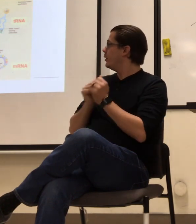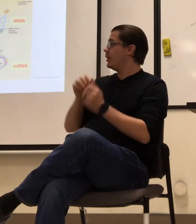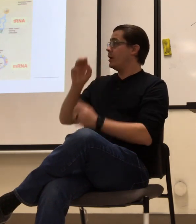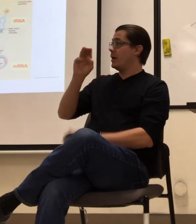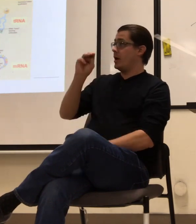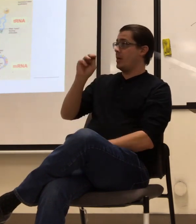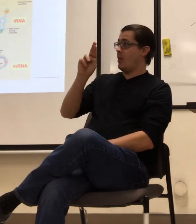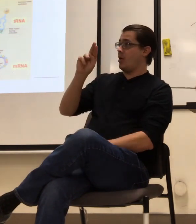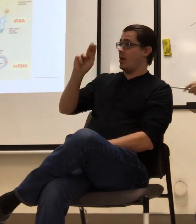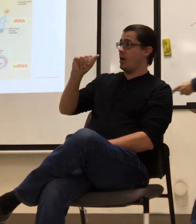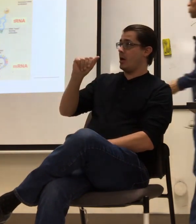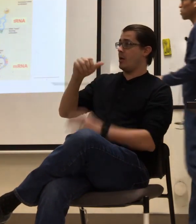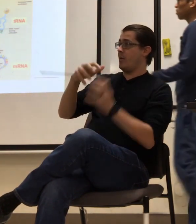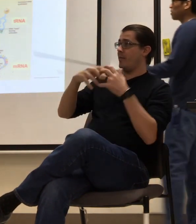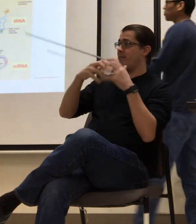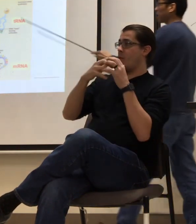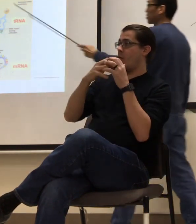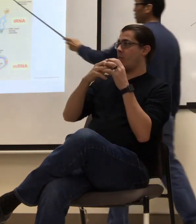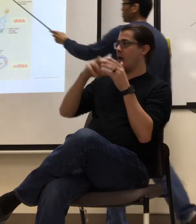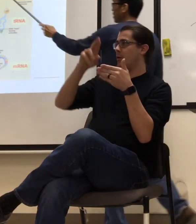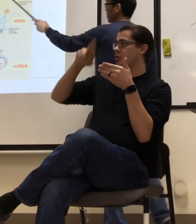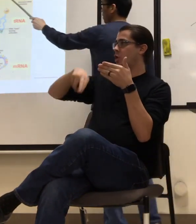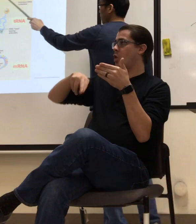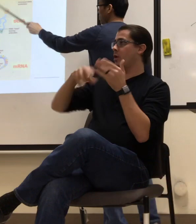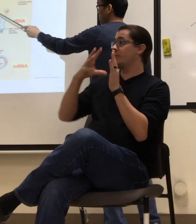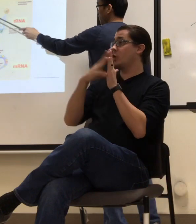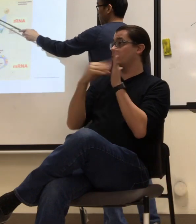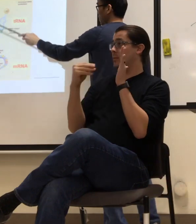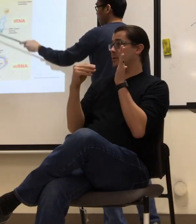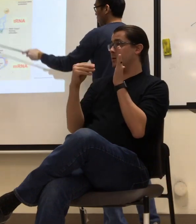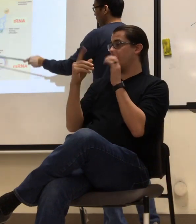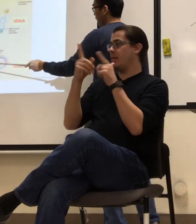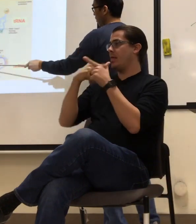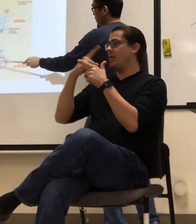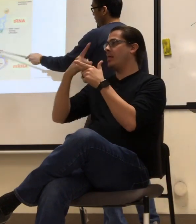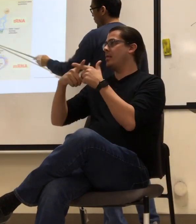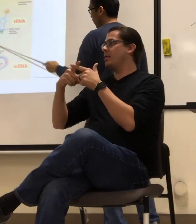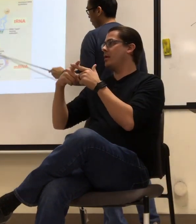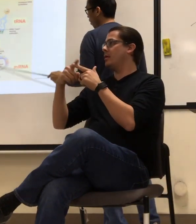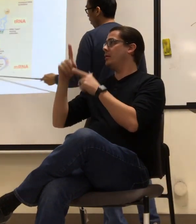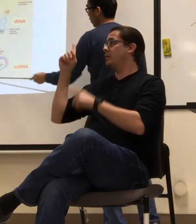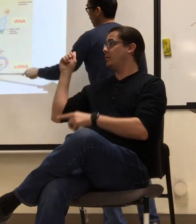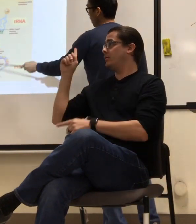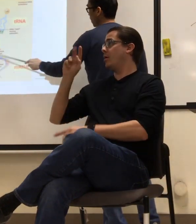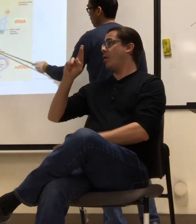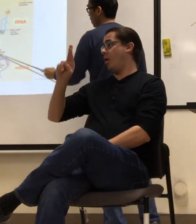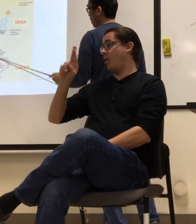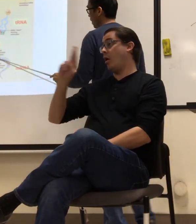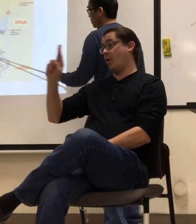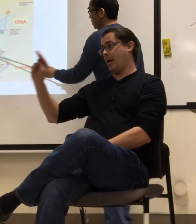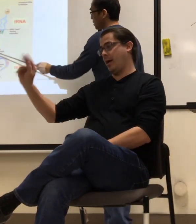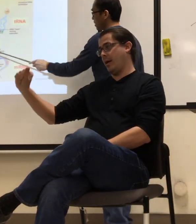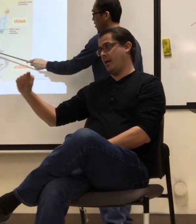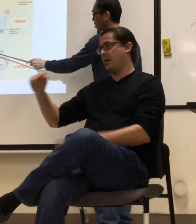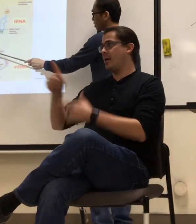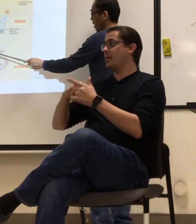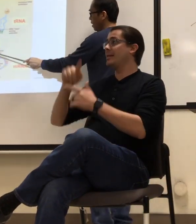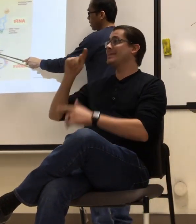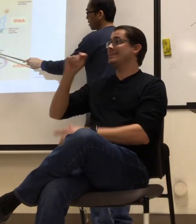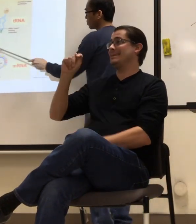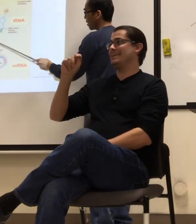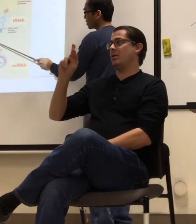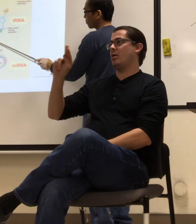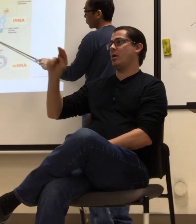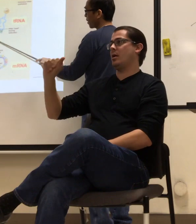mRNA being formed as a result of transcription. And then you see it coming out here with the rRNA. And you see the